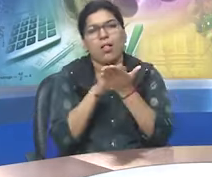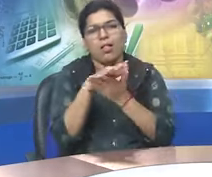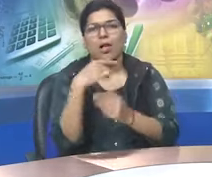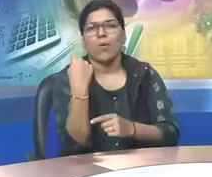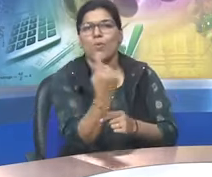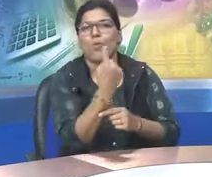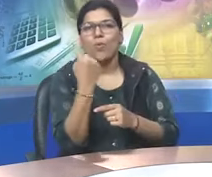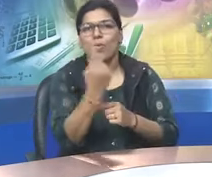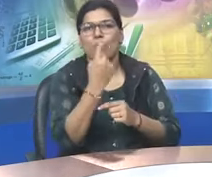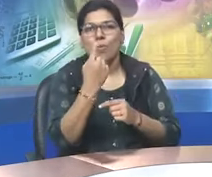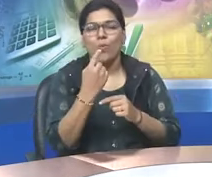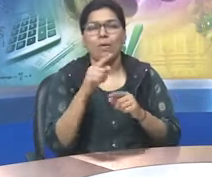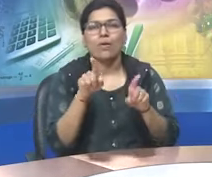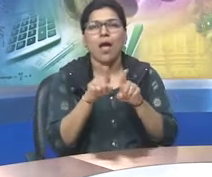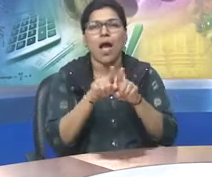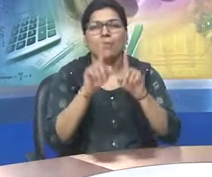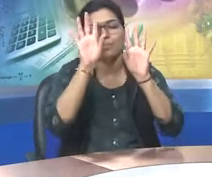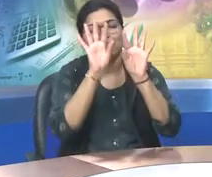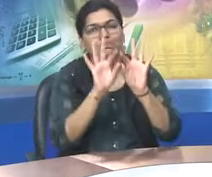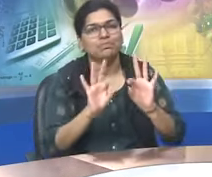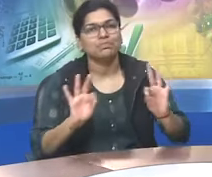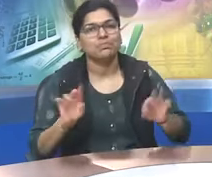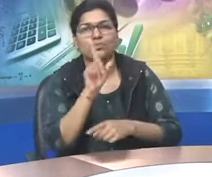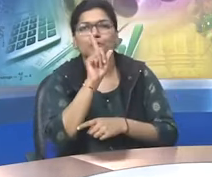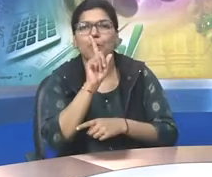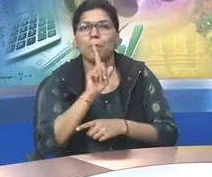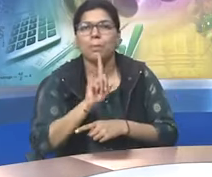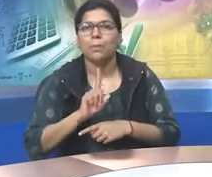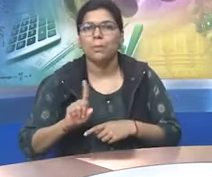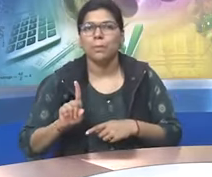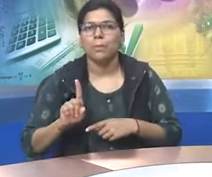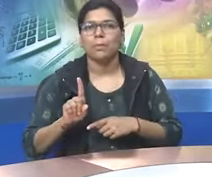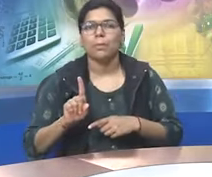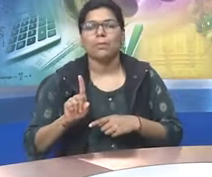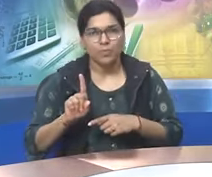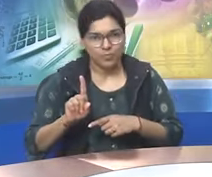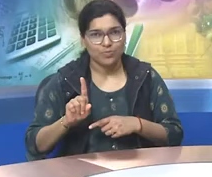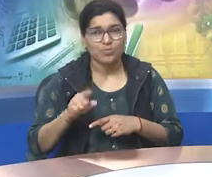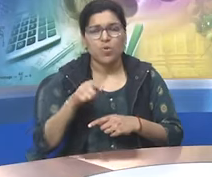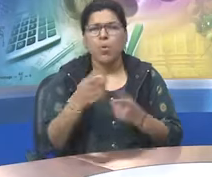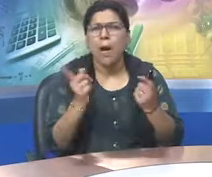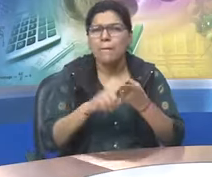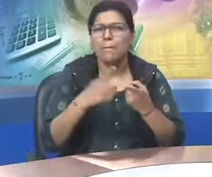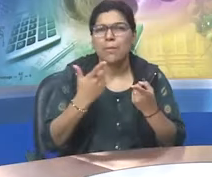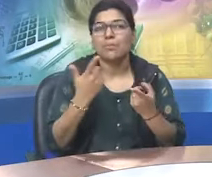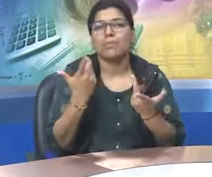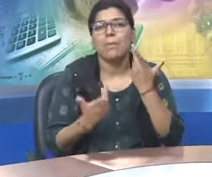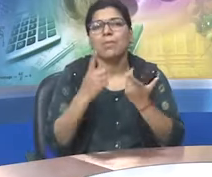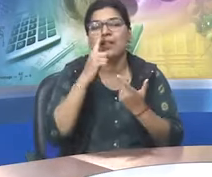is empty and the full of loneliness is there.